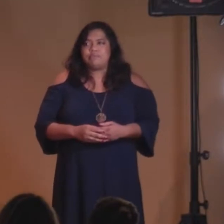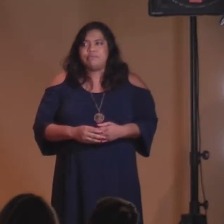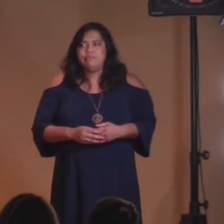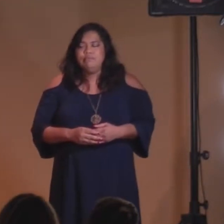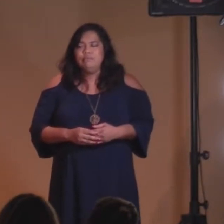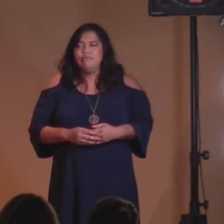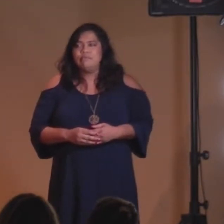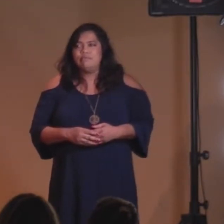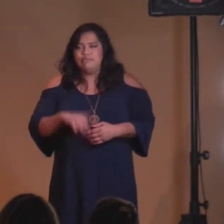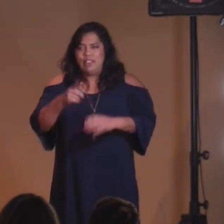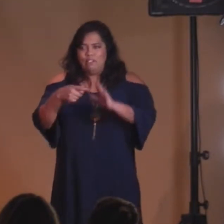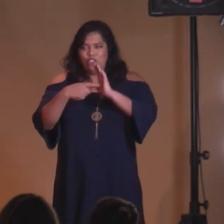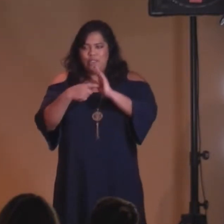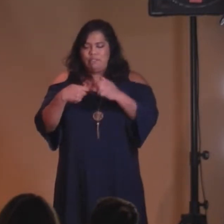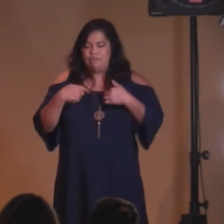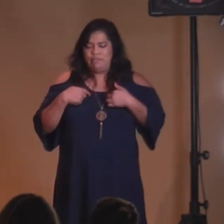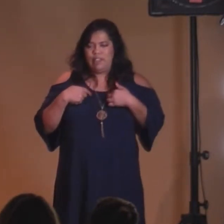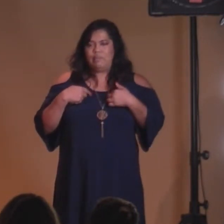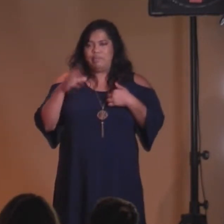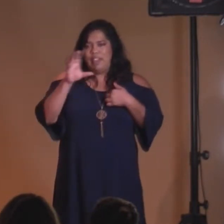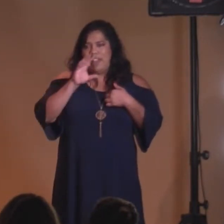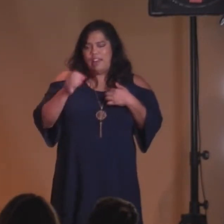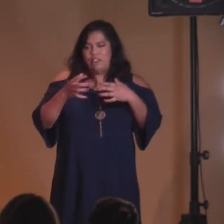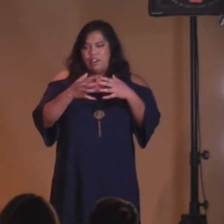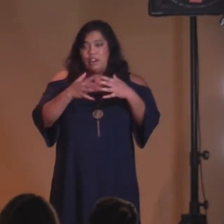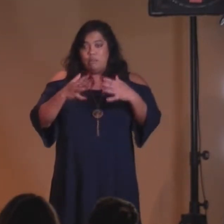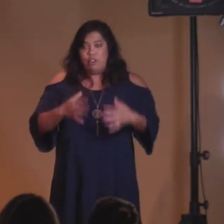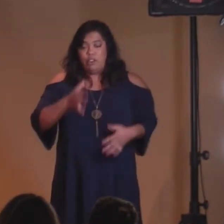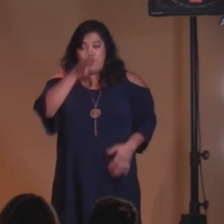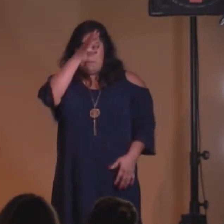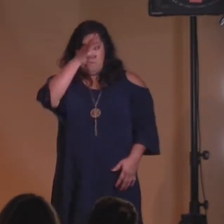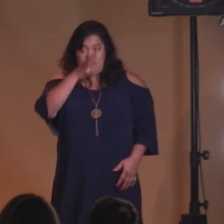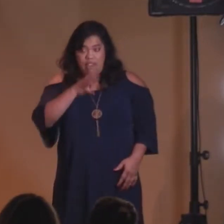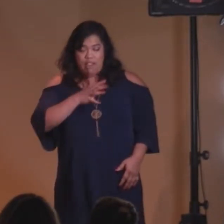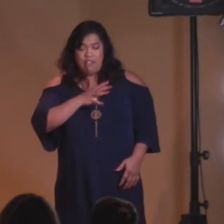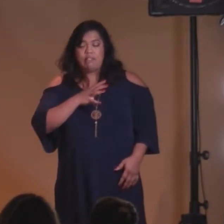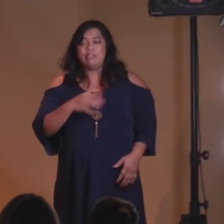example, as an African-American man who drives,